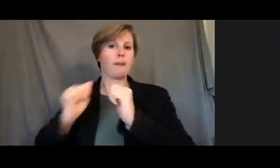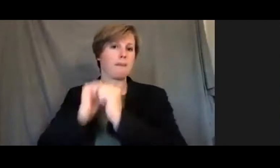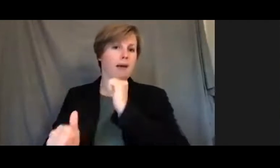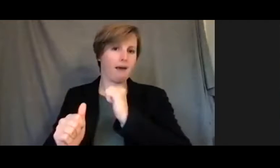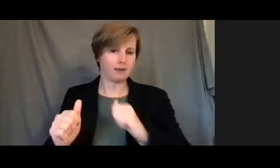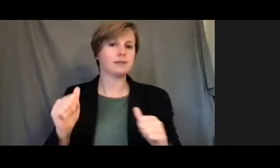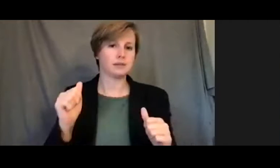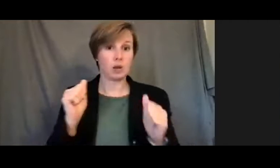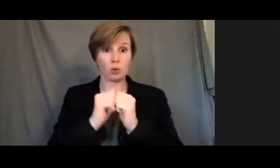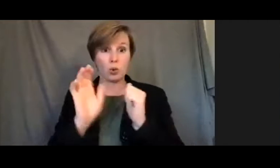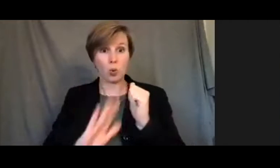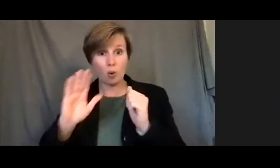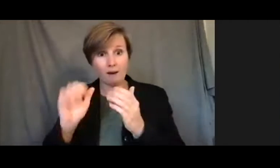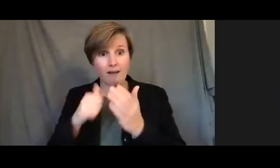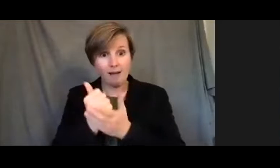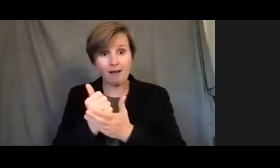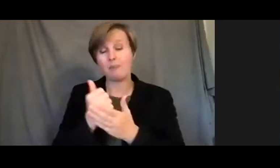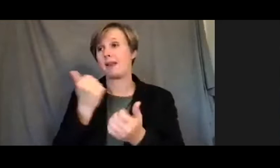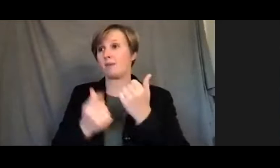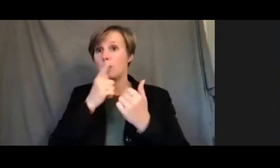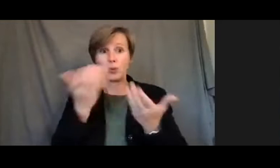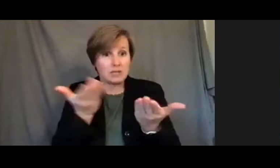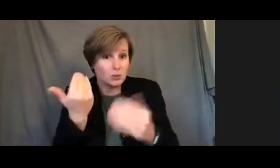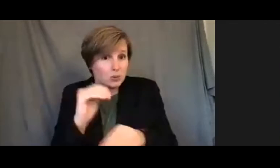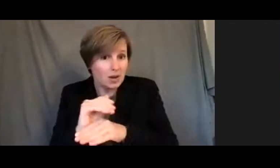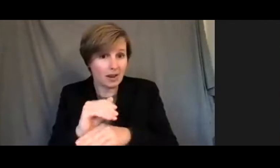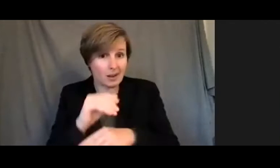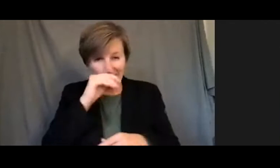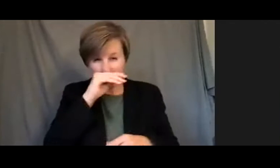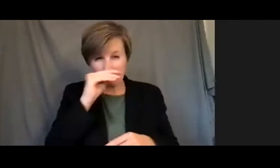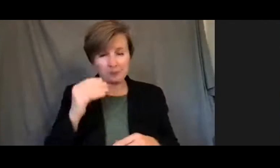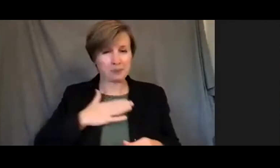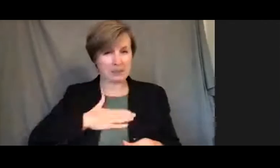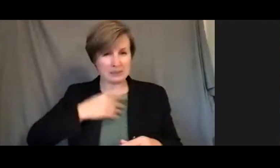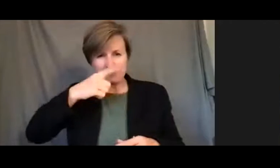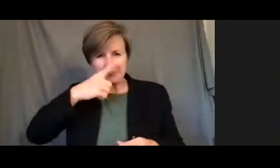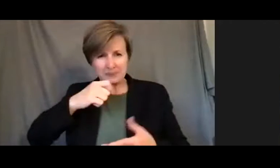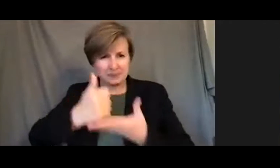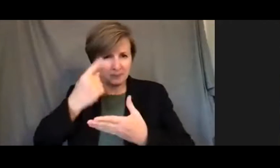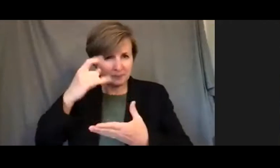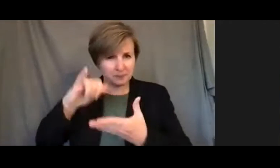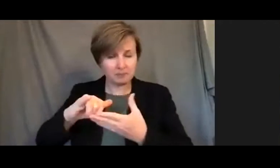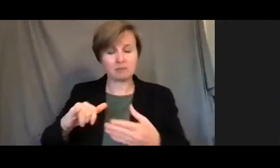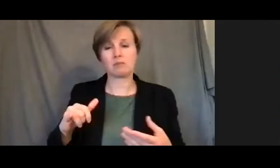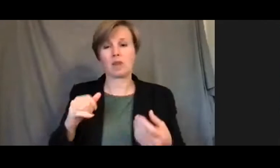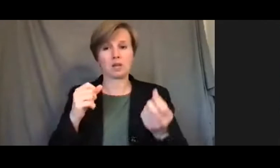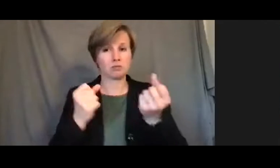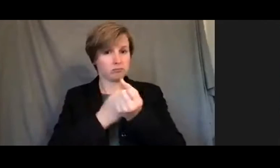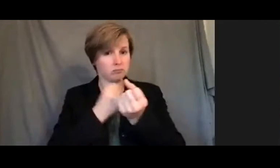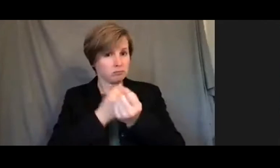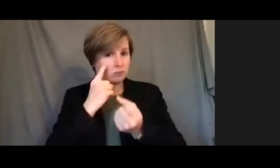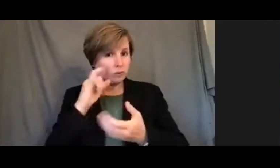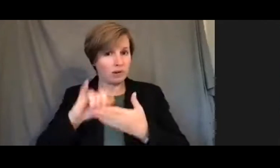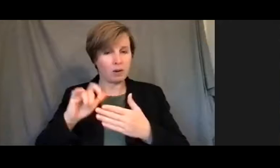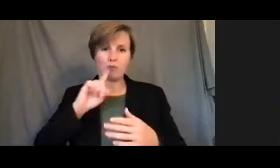we can get that passed, and with your help and everybody that's listening, please help me advocate for that. I think that would be really